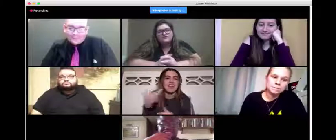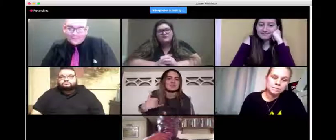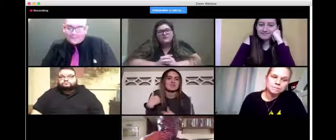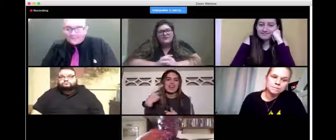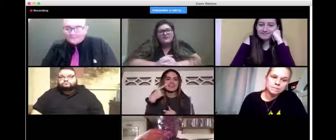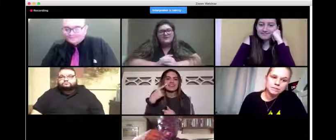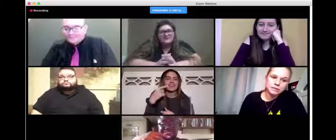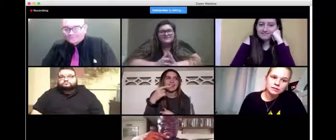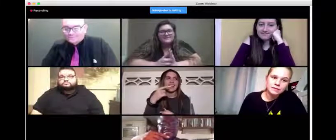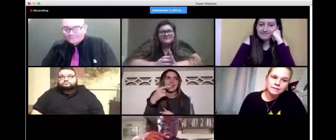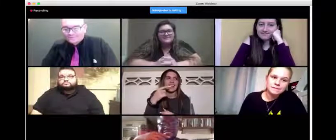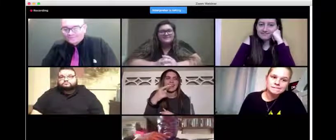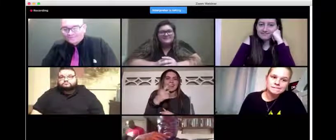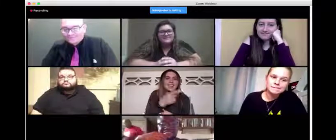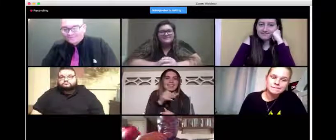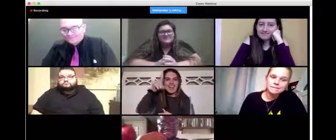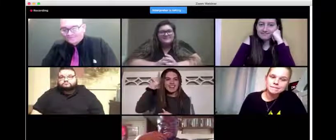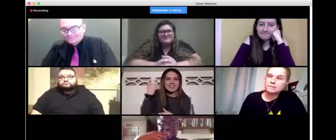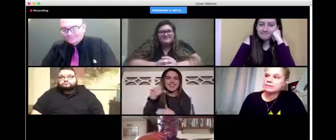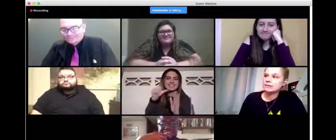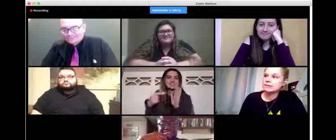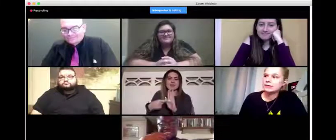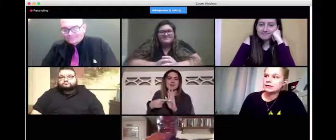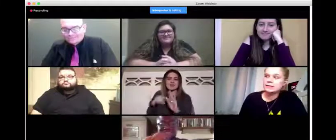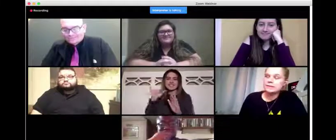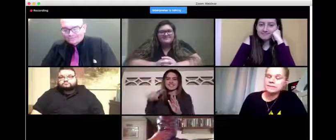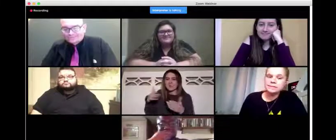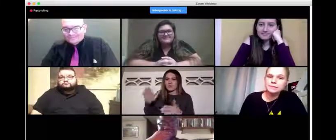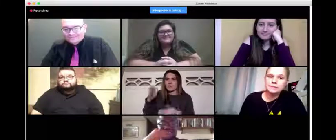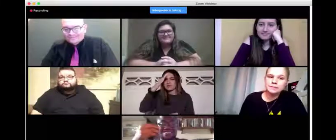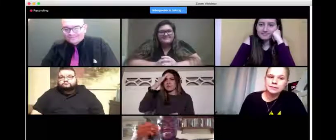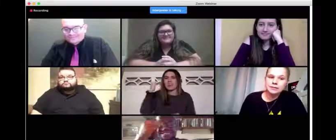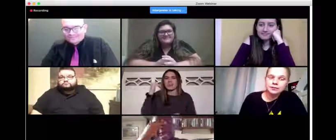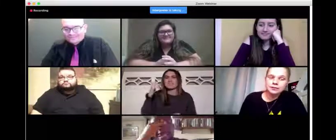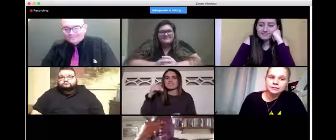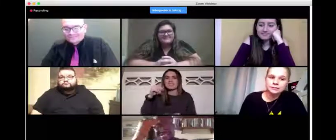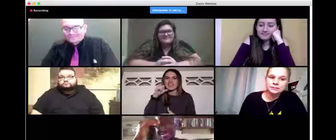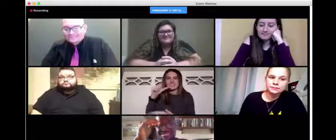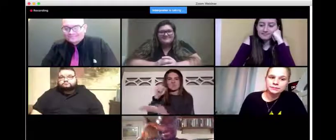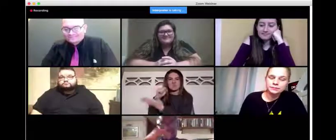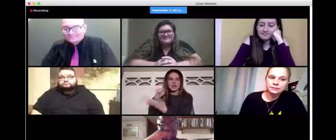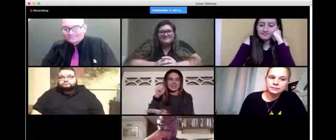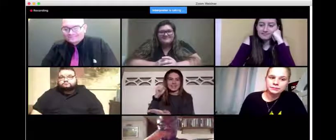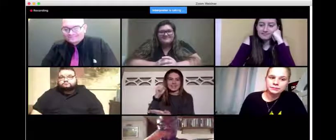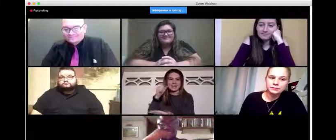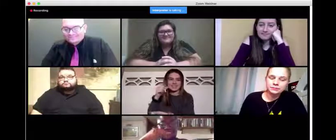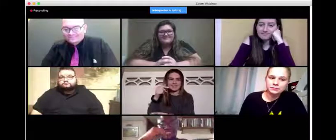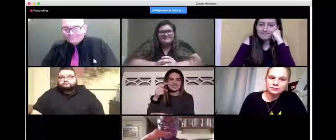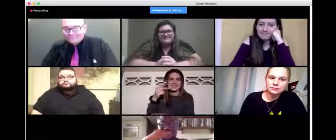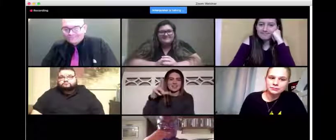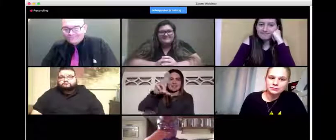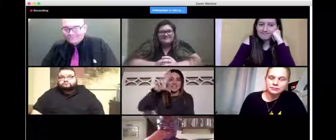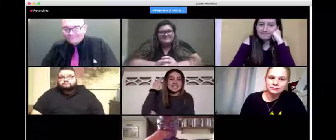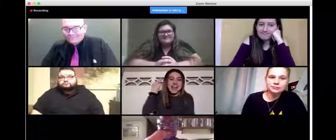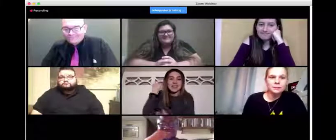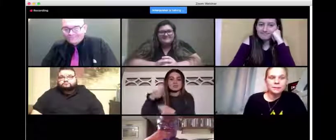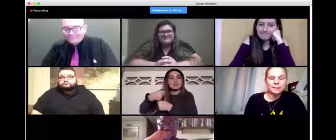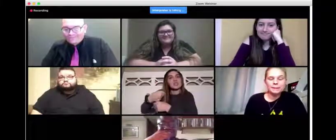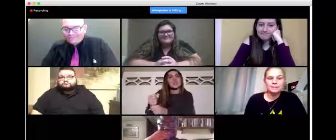recognized that way because it's kind of a, a mark on Gallaudet. And I don't know, I'd say, hey, they're trying to do a great job